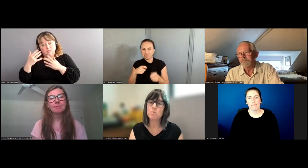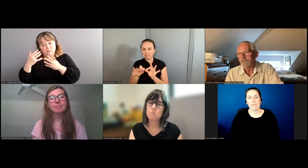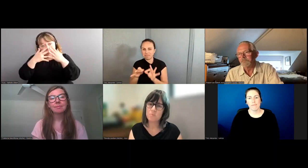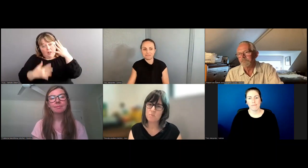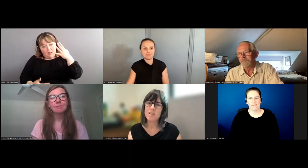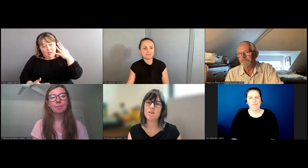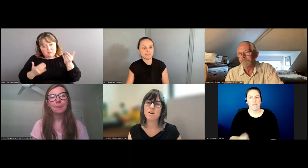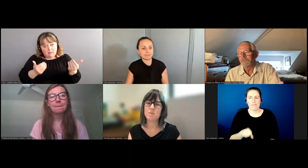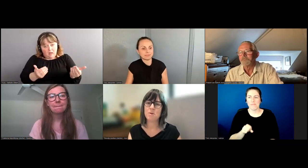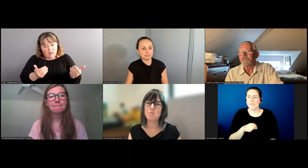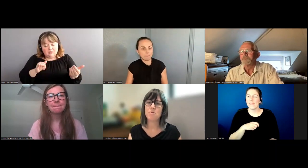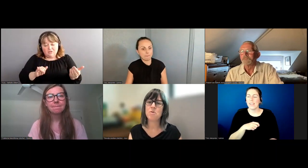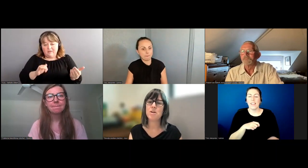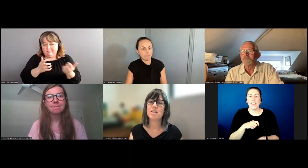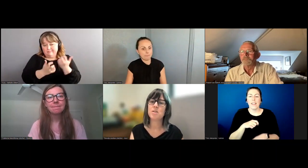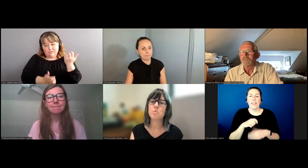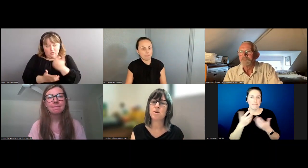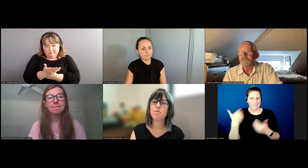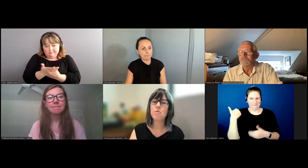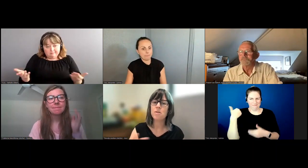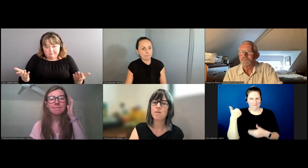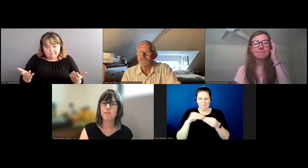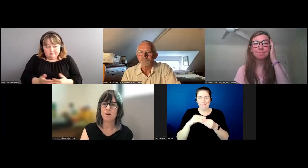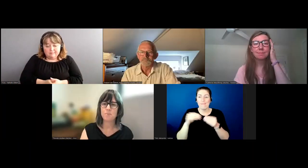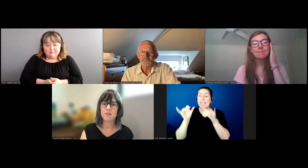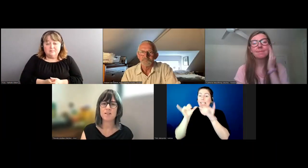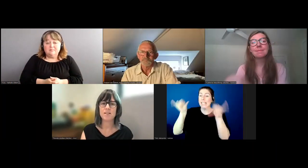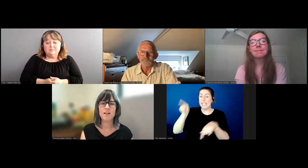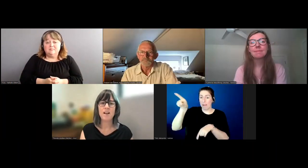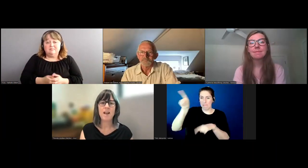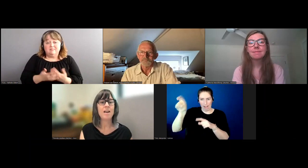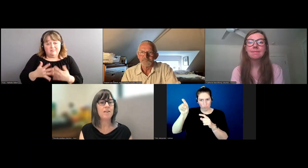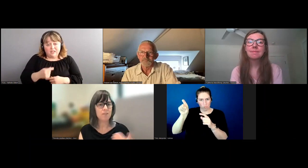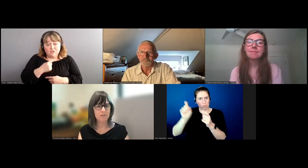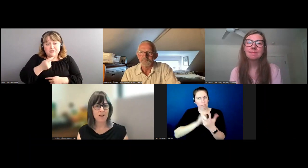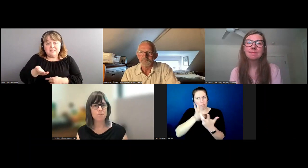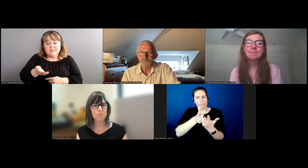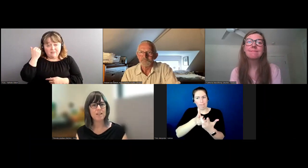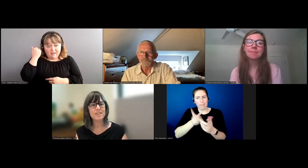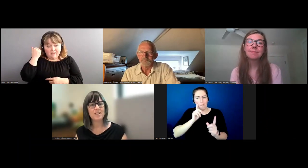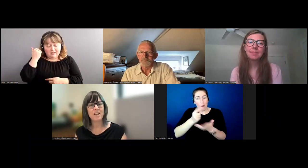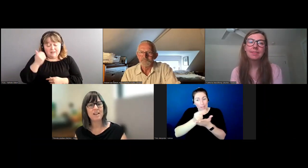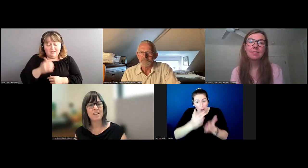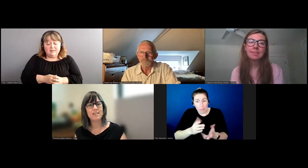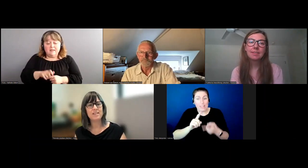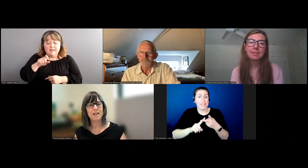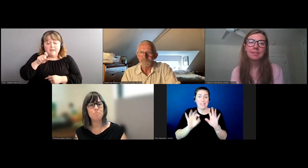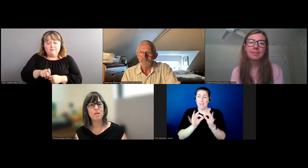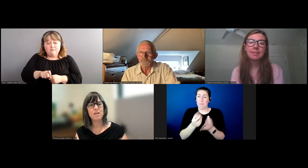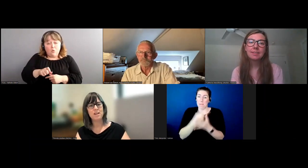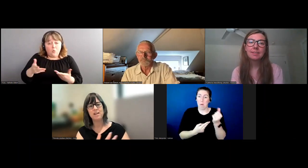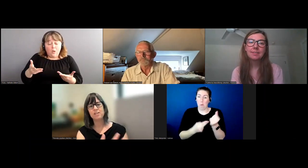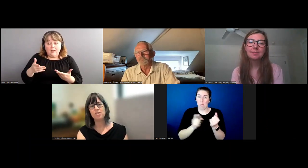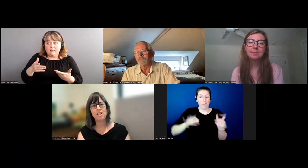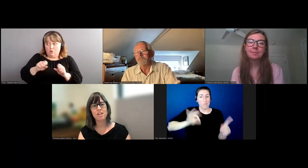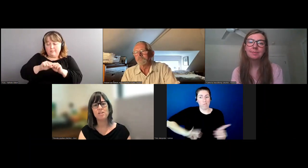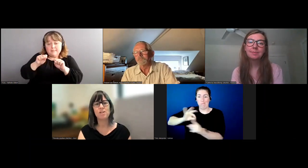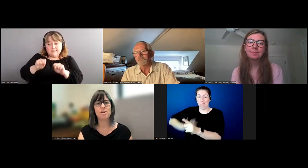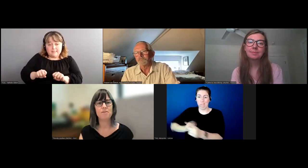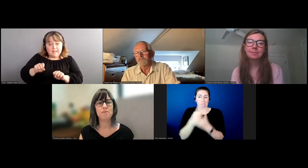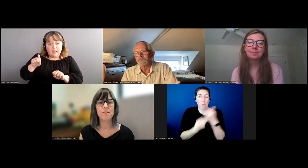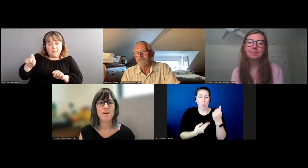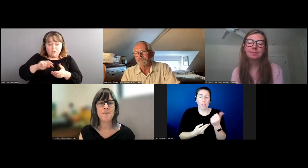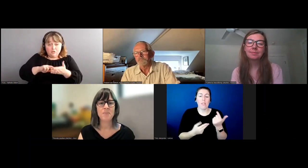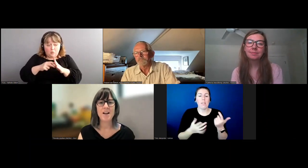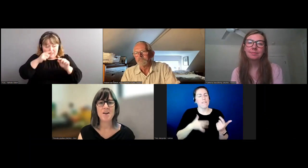as we talked about before, needs to work for the therapists and for the families, and be an exchange